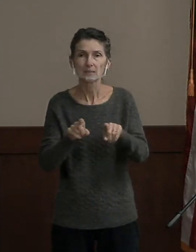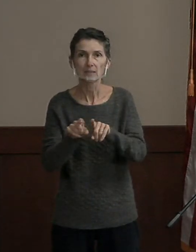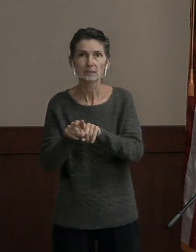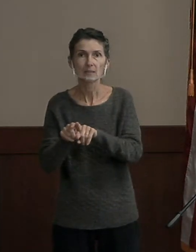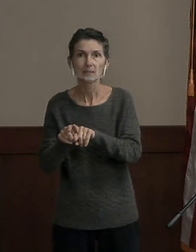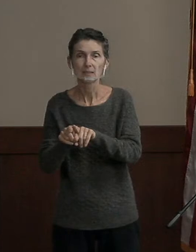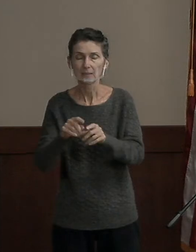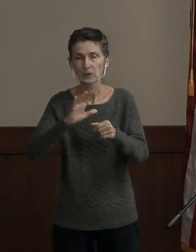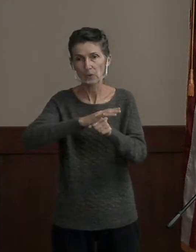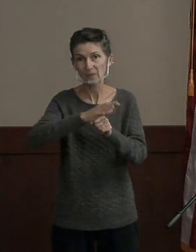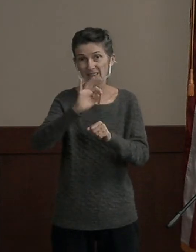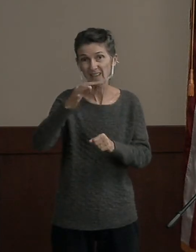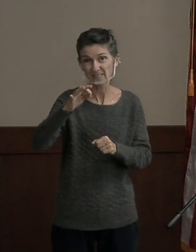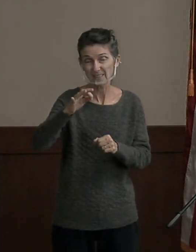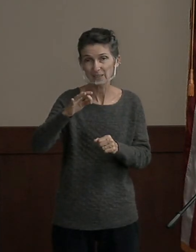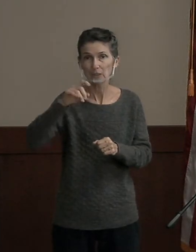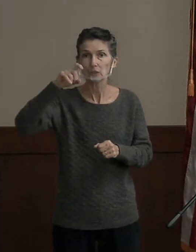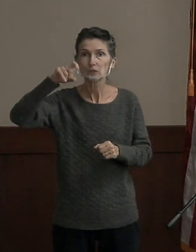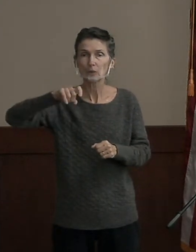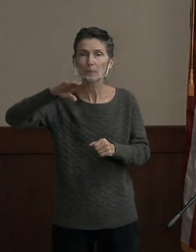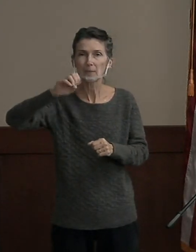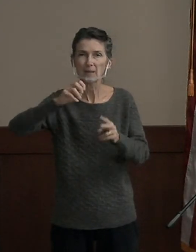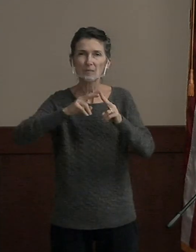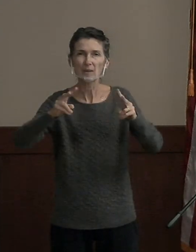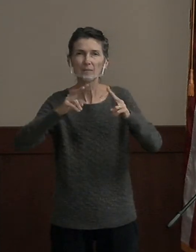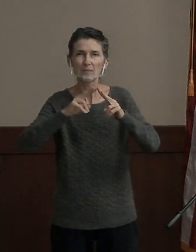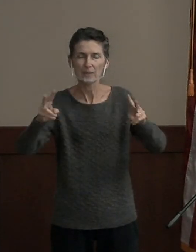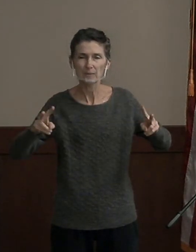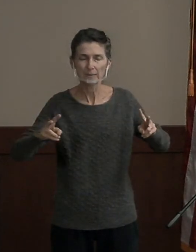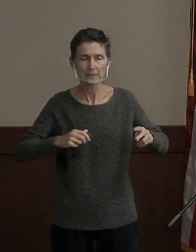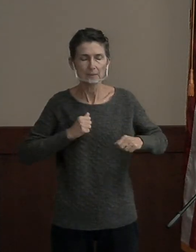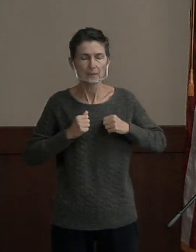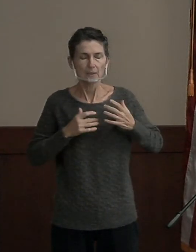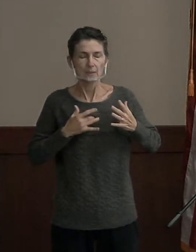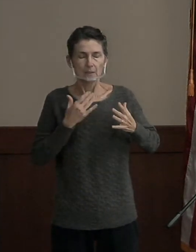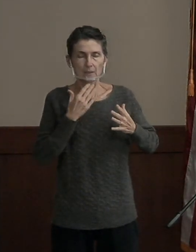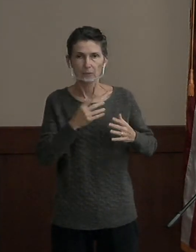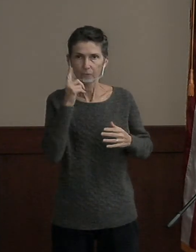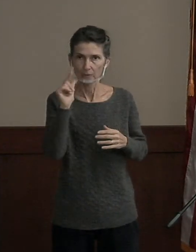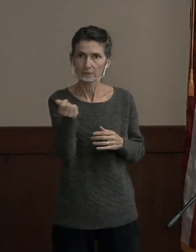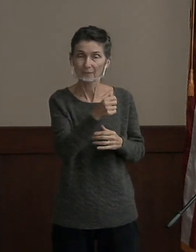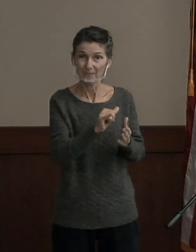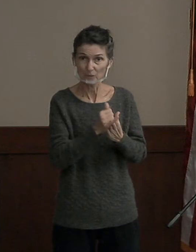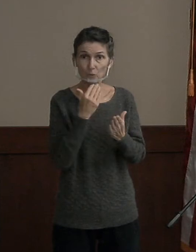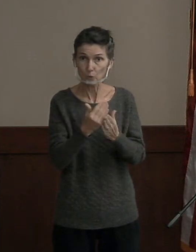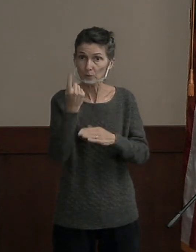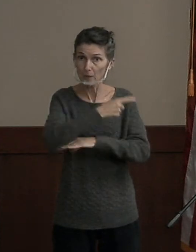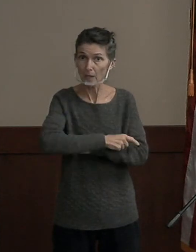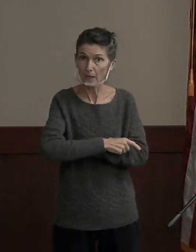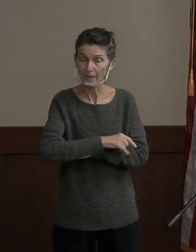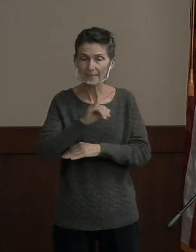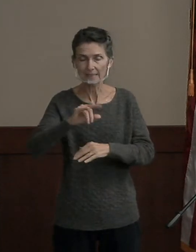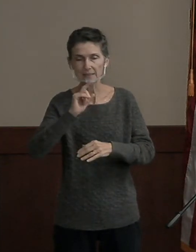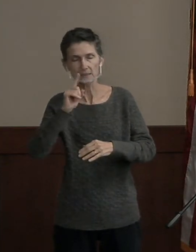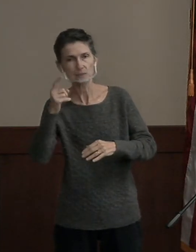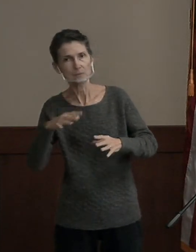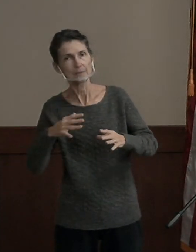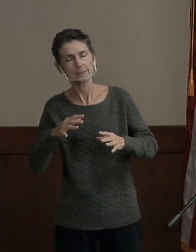as COVID-19, should be very, very energizing for us all. This is a good day. This is a monumental